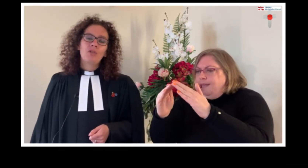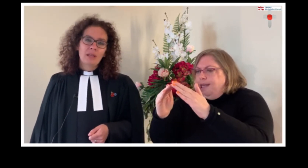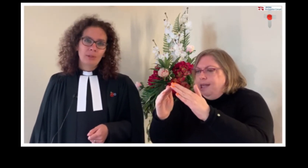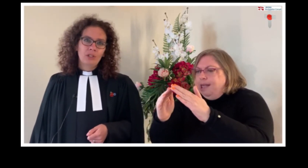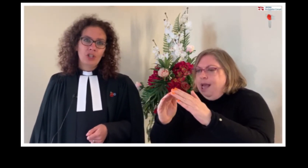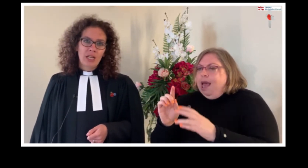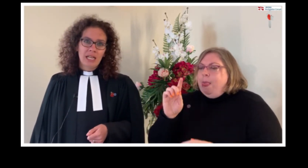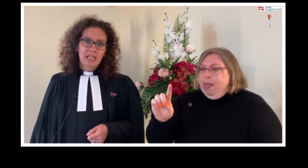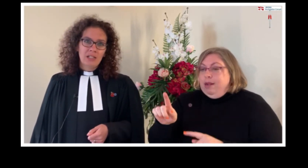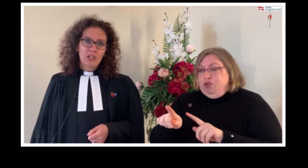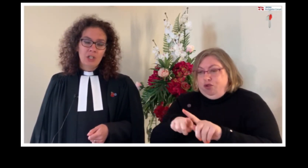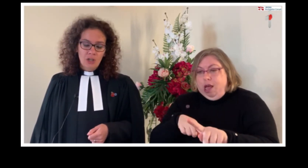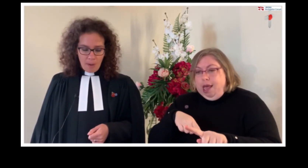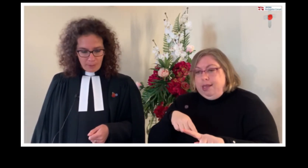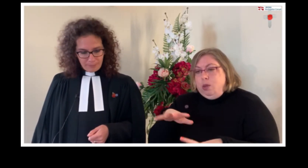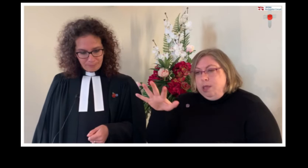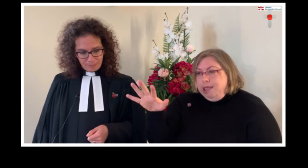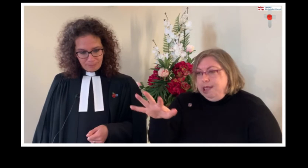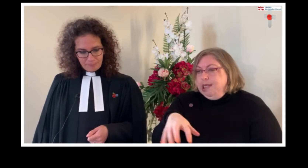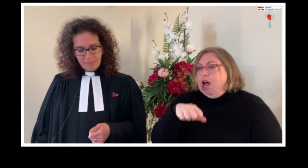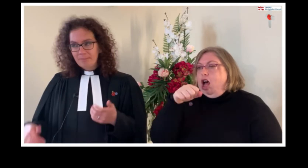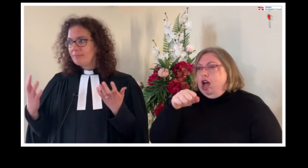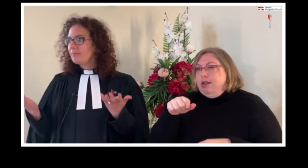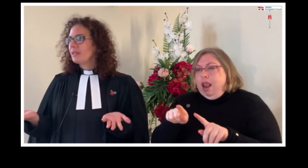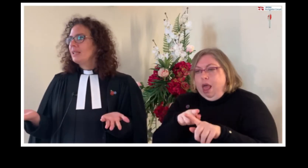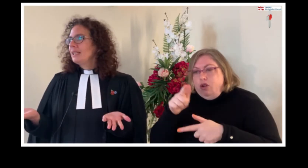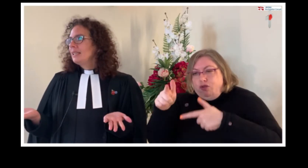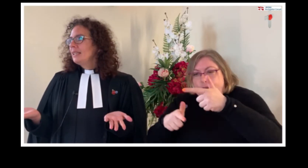the incredible journey to the top.